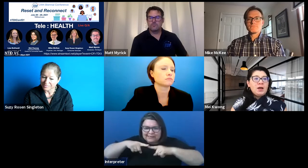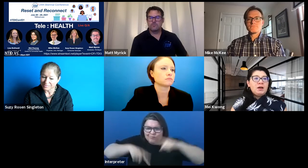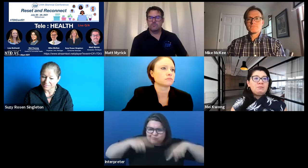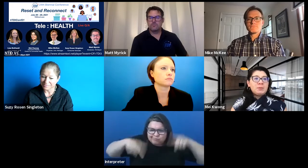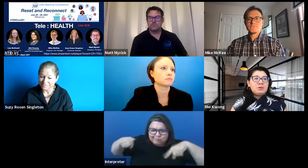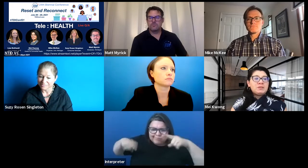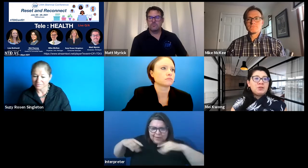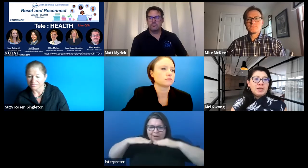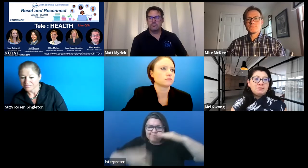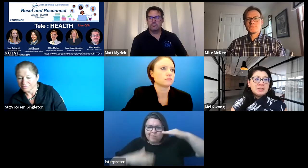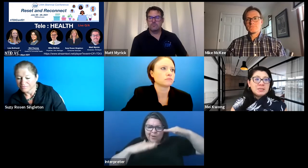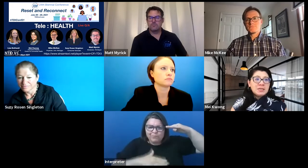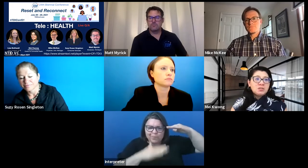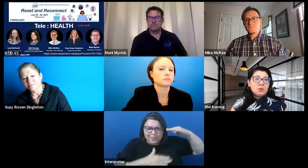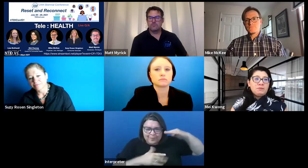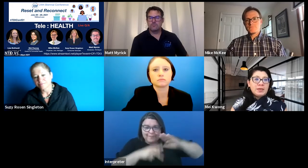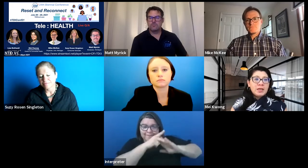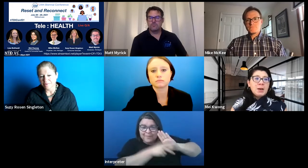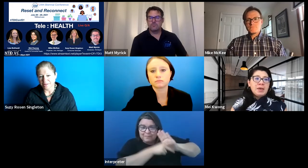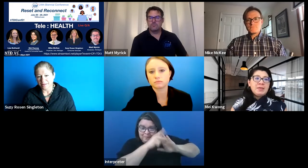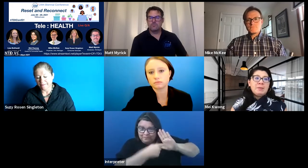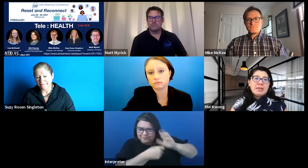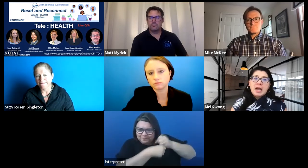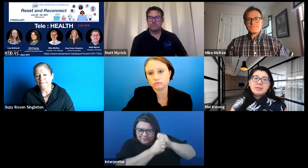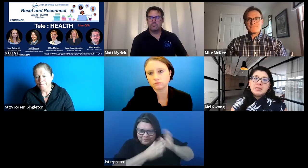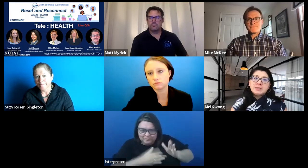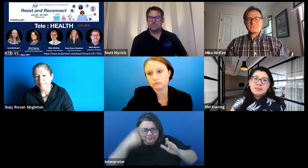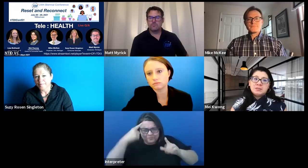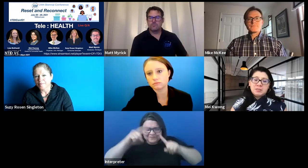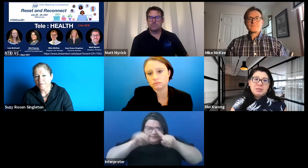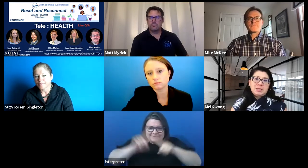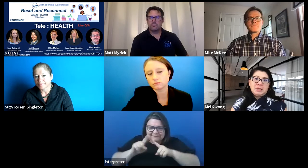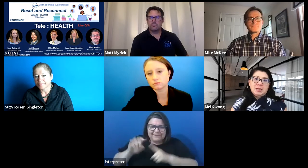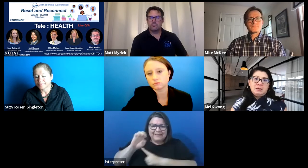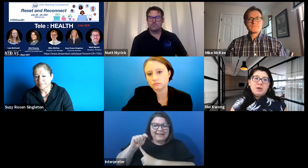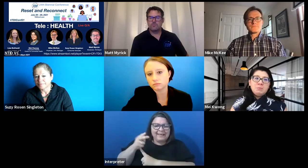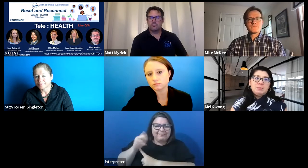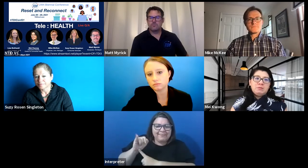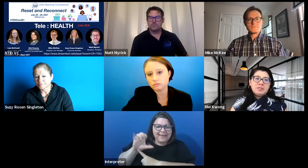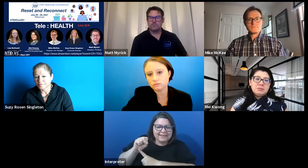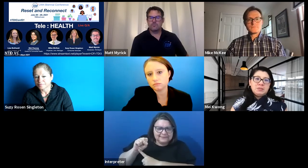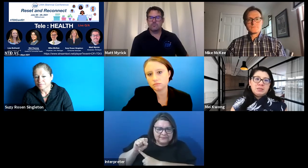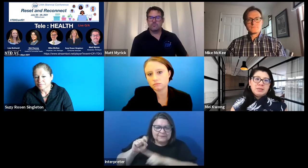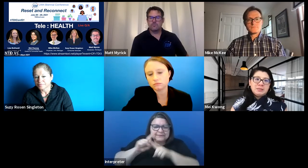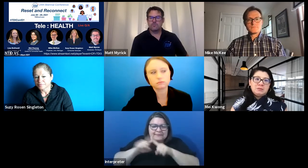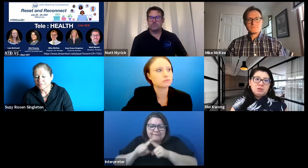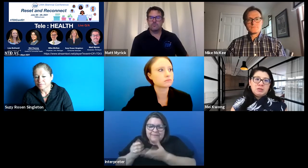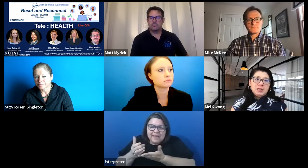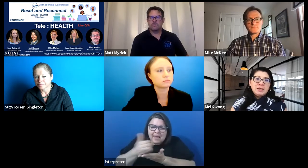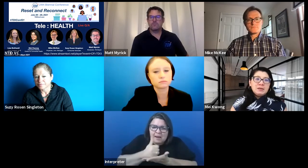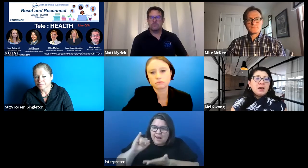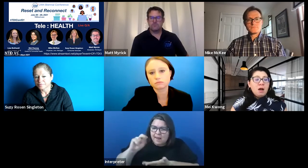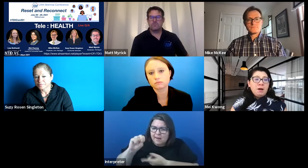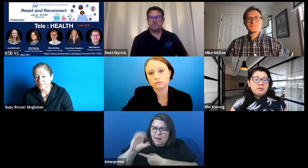more of people of different ethnicities or of income, and they may not necessarily be thinking of people with disabilities as a